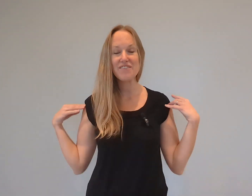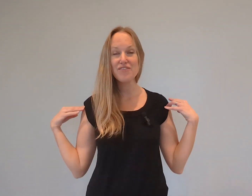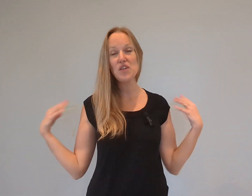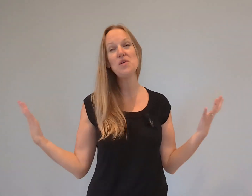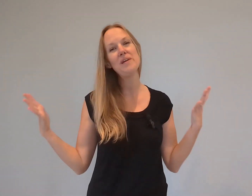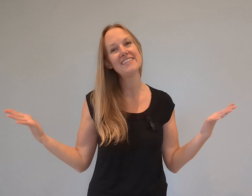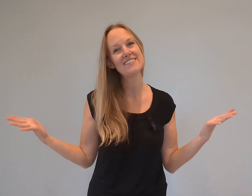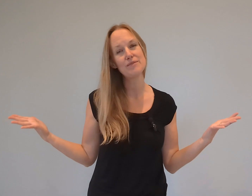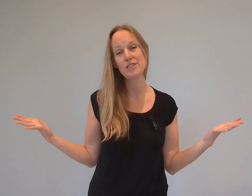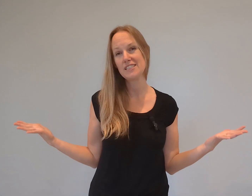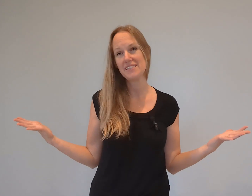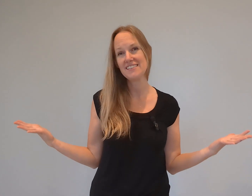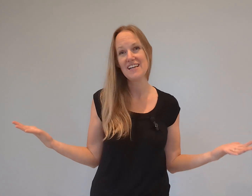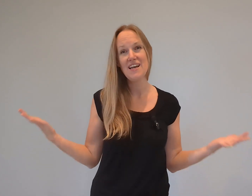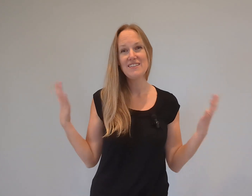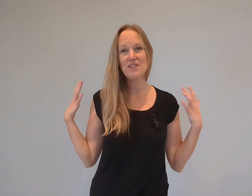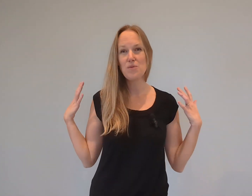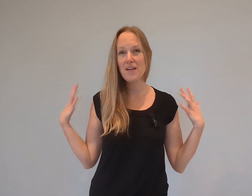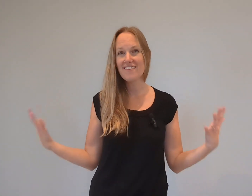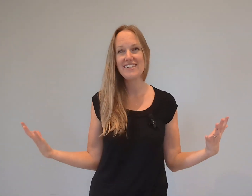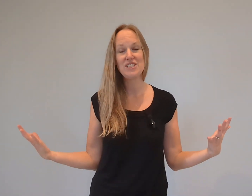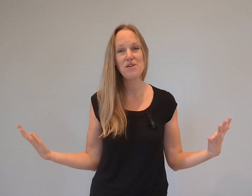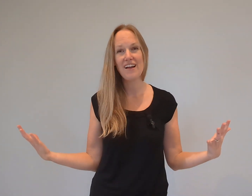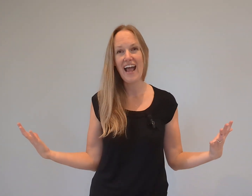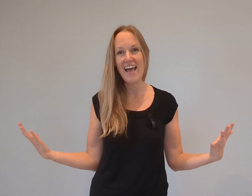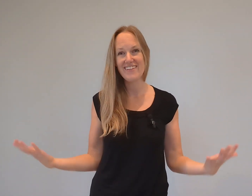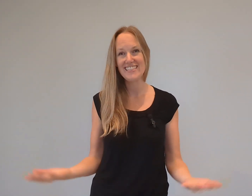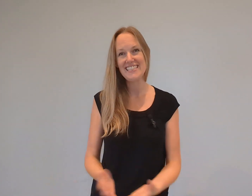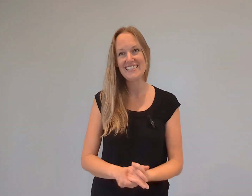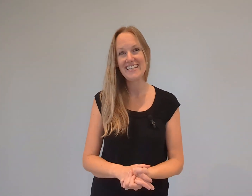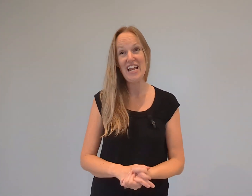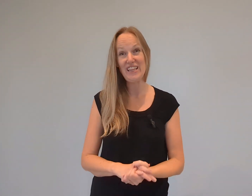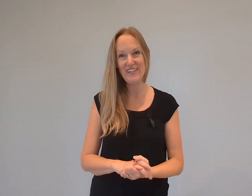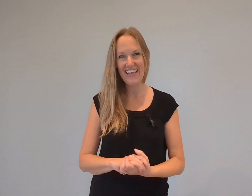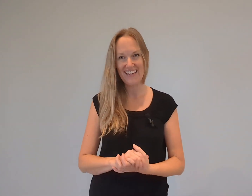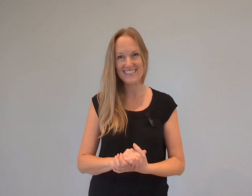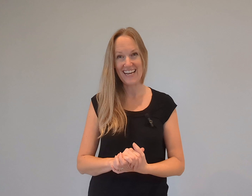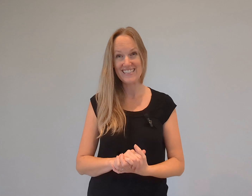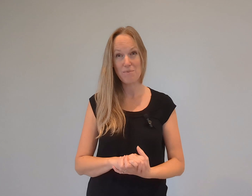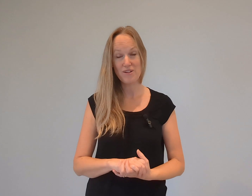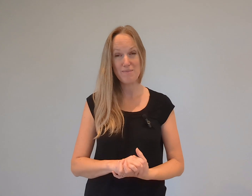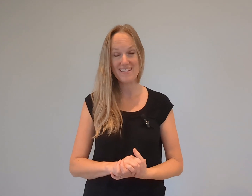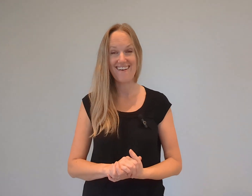a few weeks from Christmas, so we are enjoying our Advent season learning how to sign some Christmas